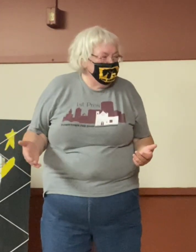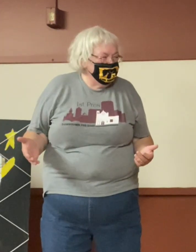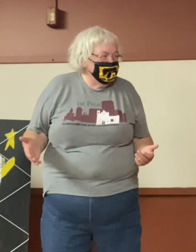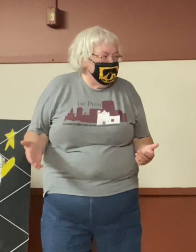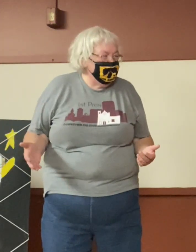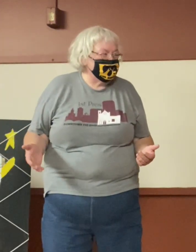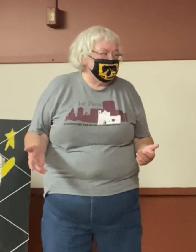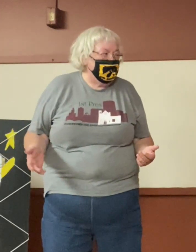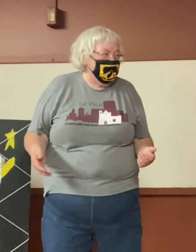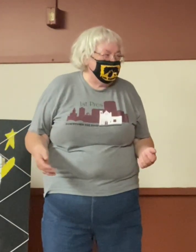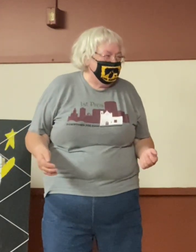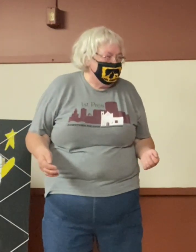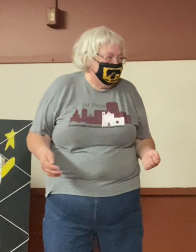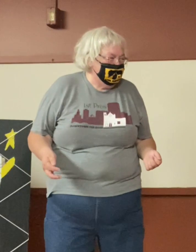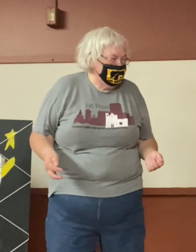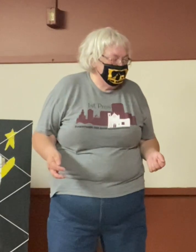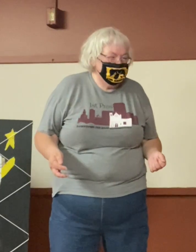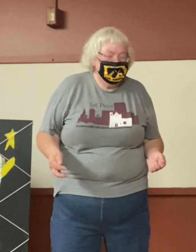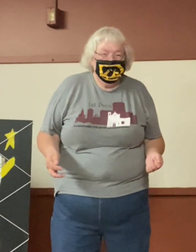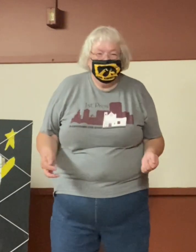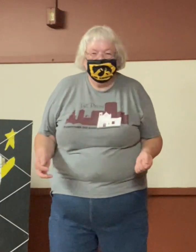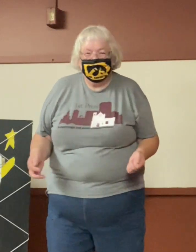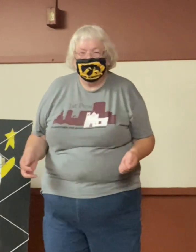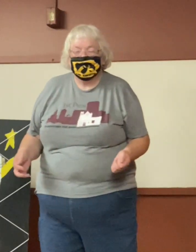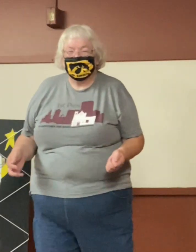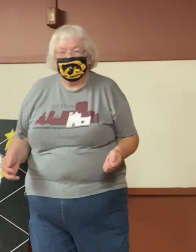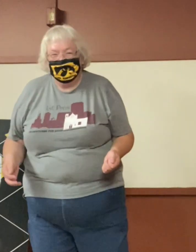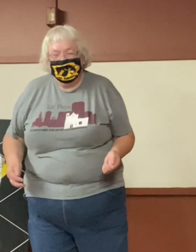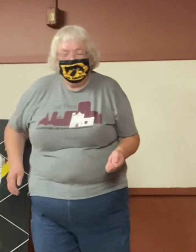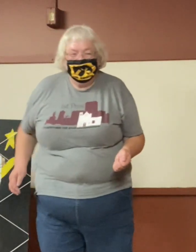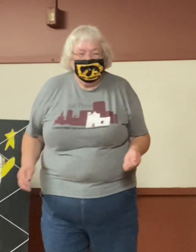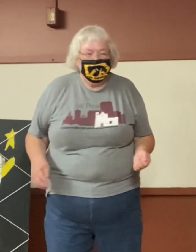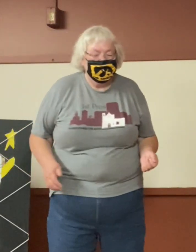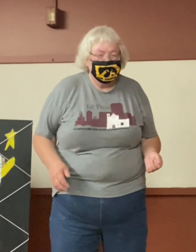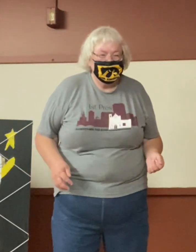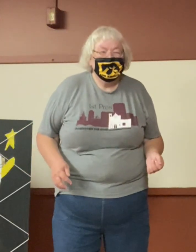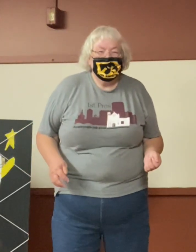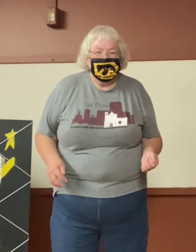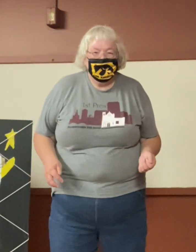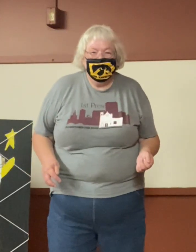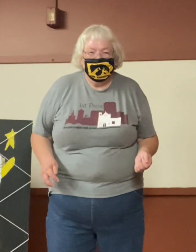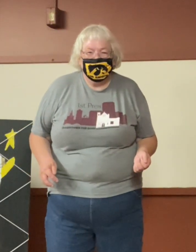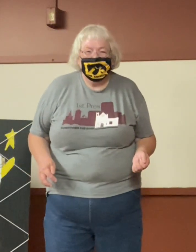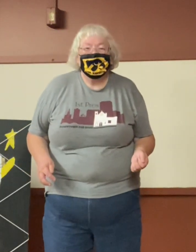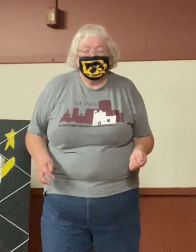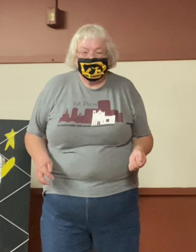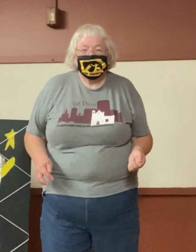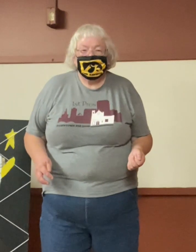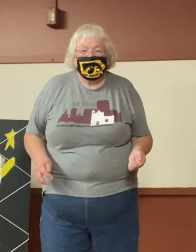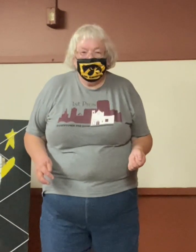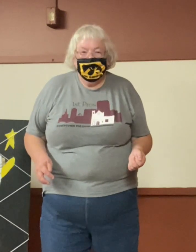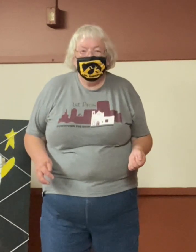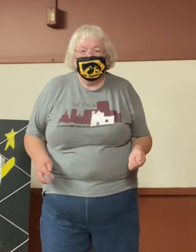It's kind of a fun line. That is an old one. And it is pretty old. Try to please him, and really at